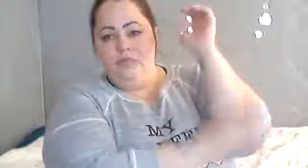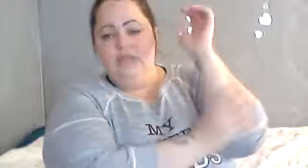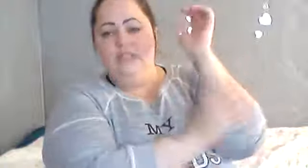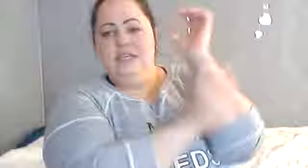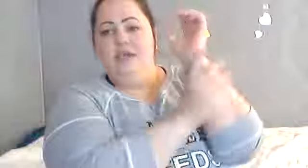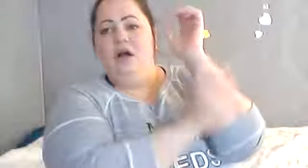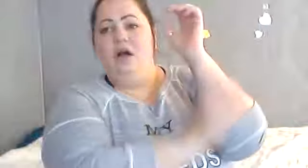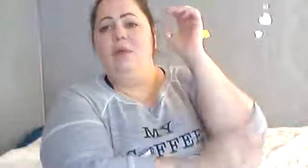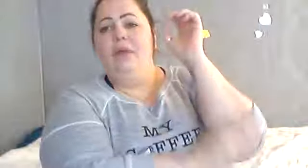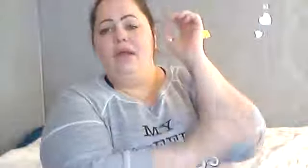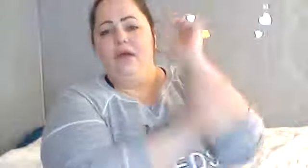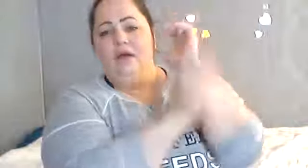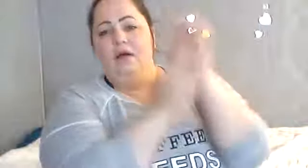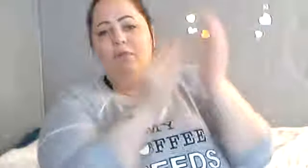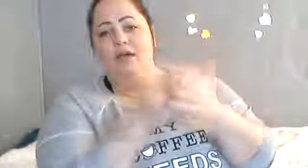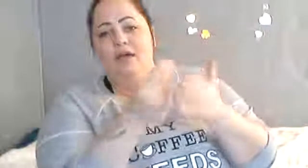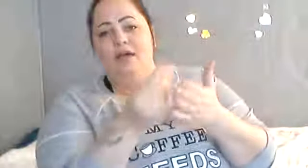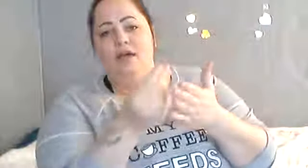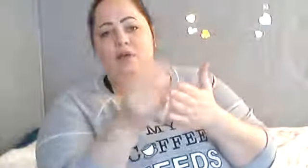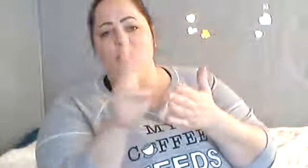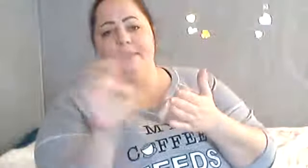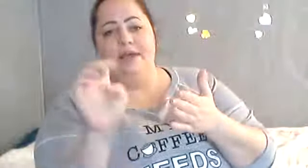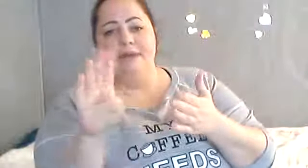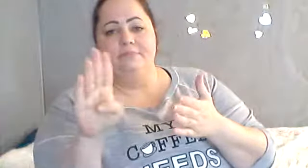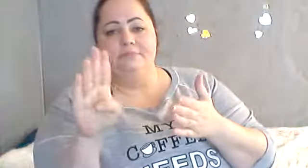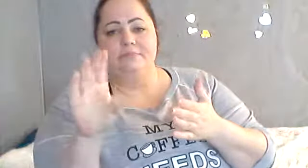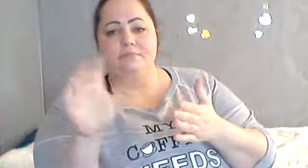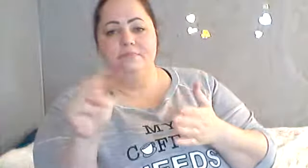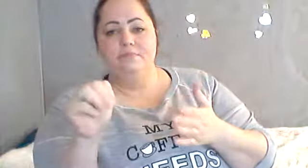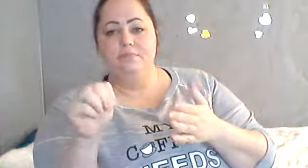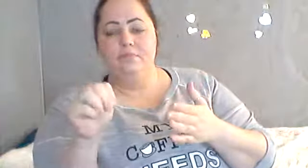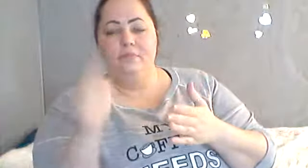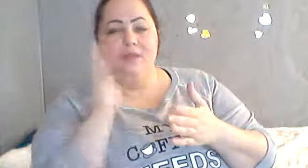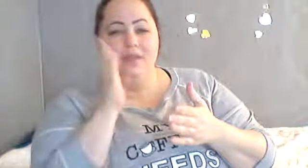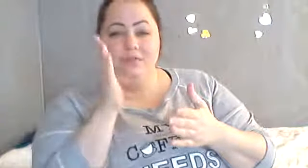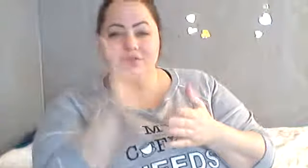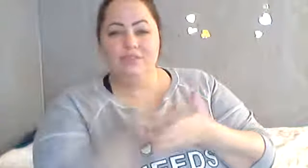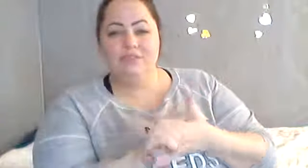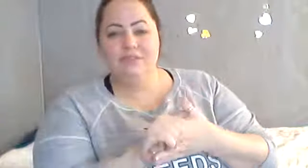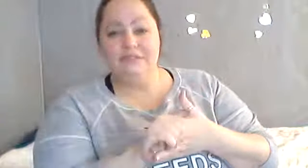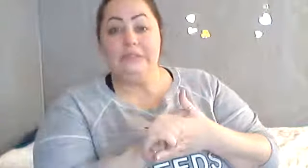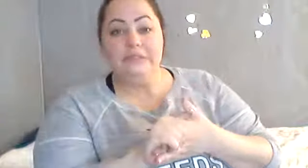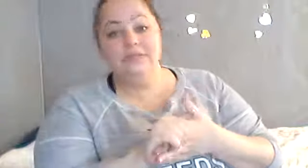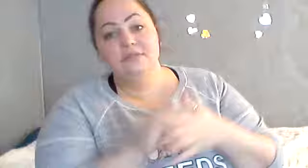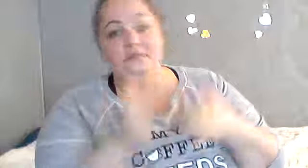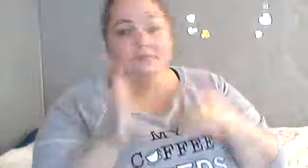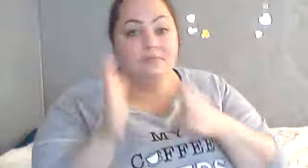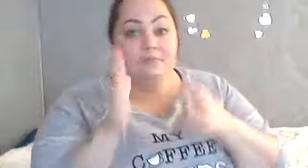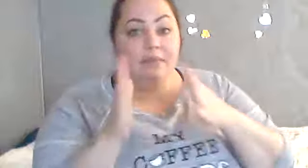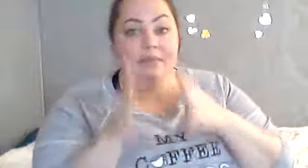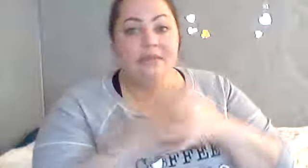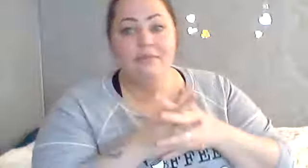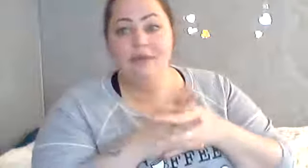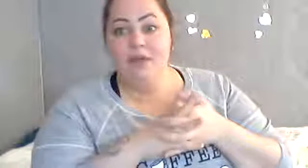is it? I'll buy a webcam in the future. Maybe give me a couple